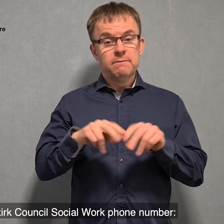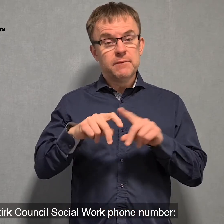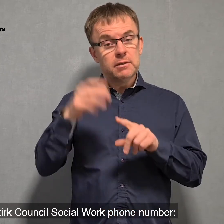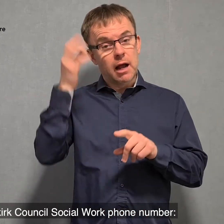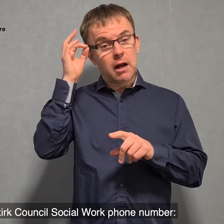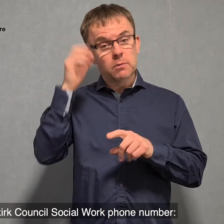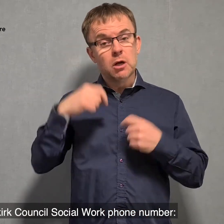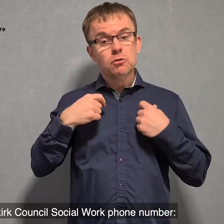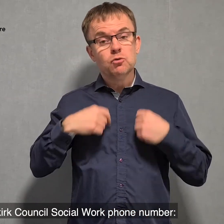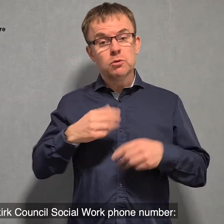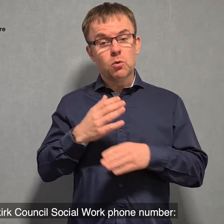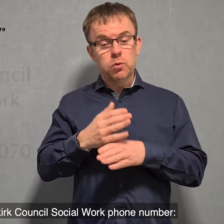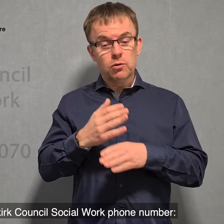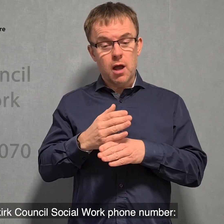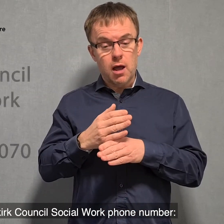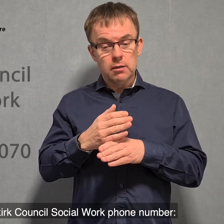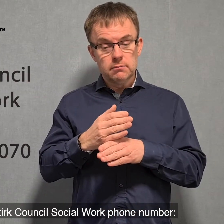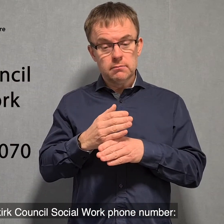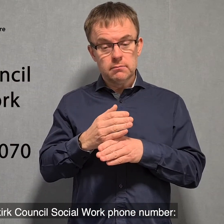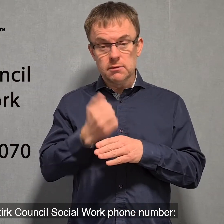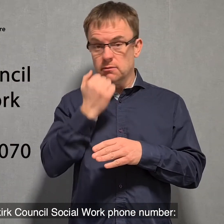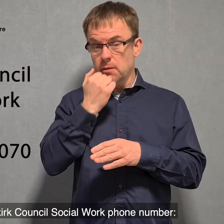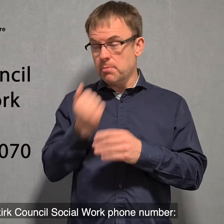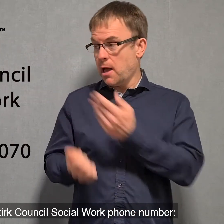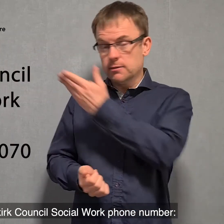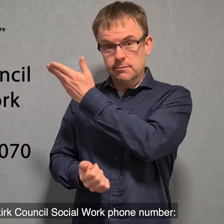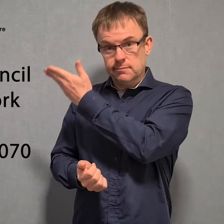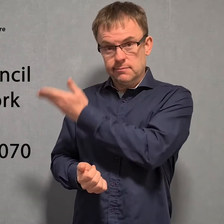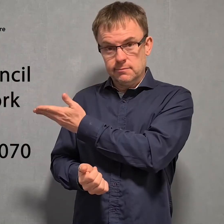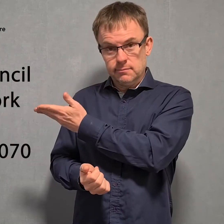Falkirk Council Social Work phone number is 01324